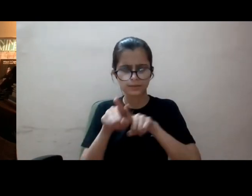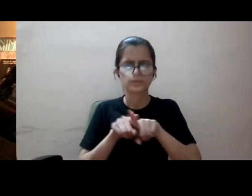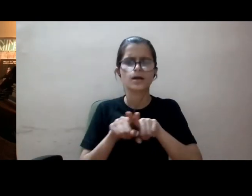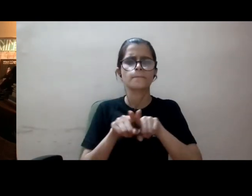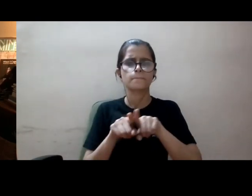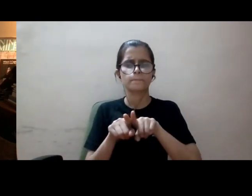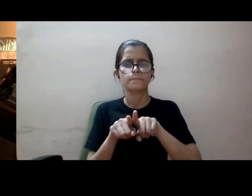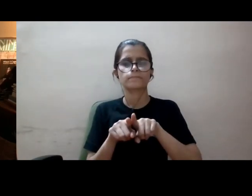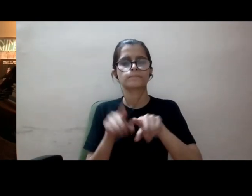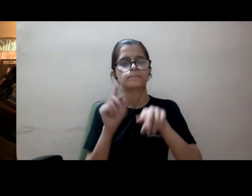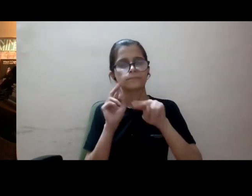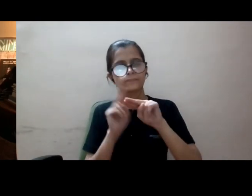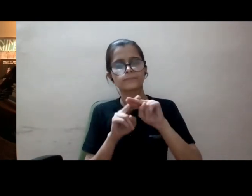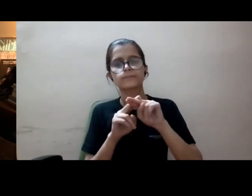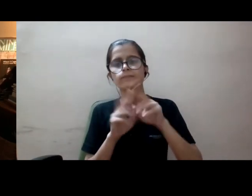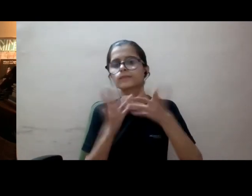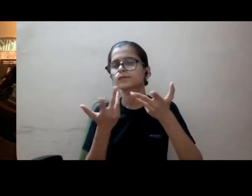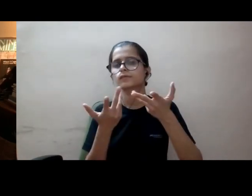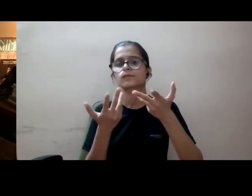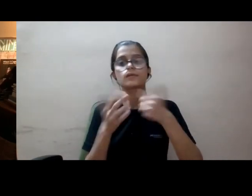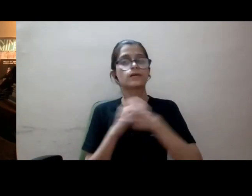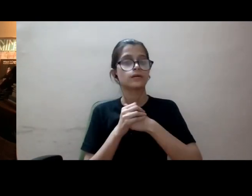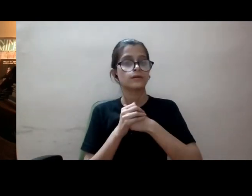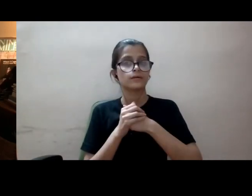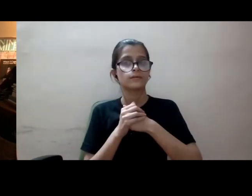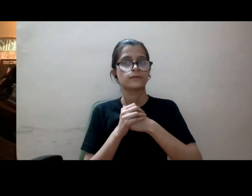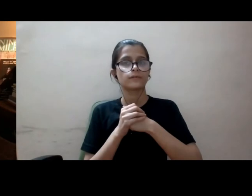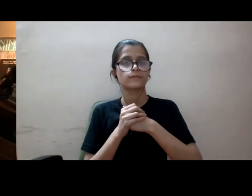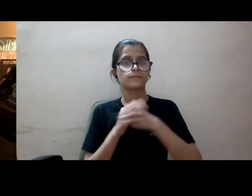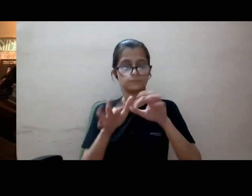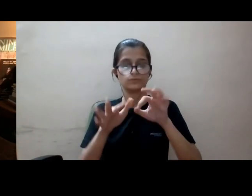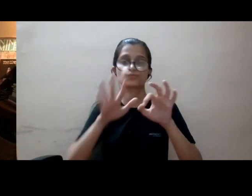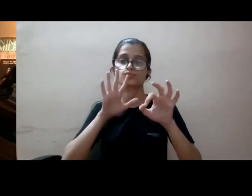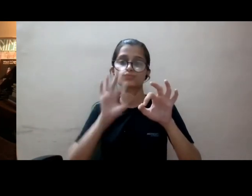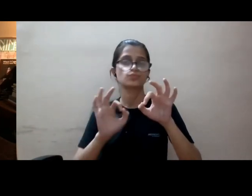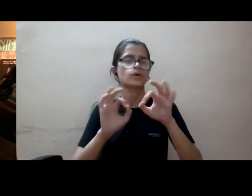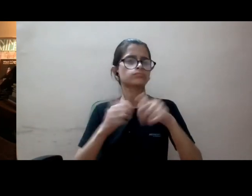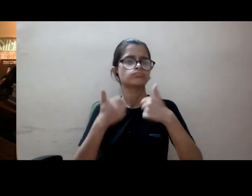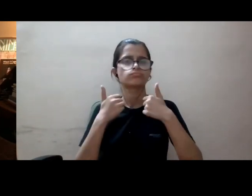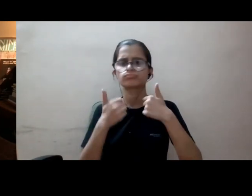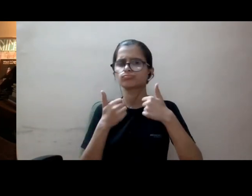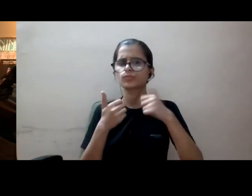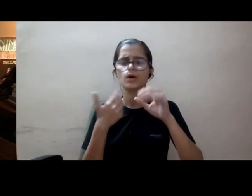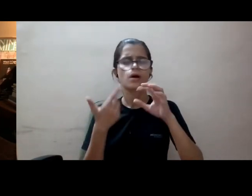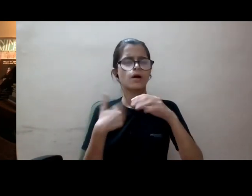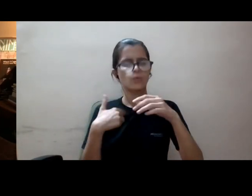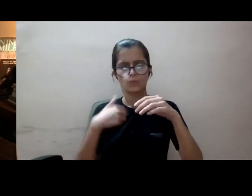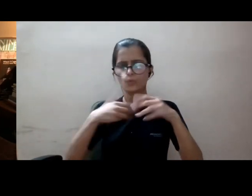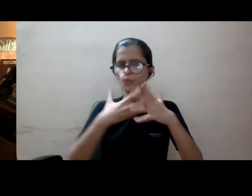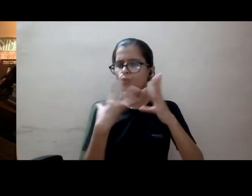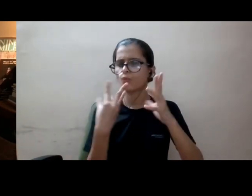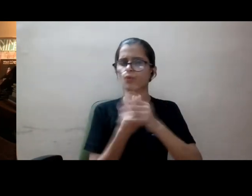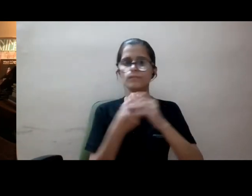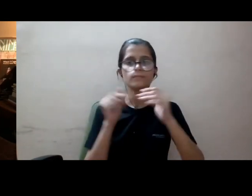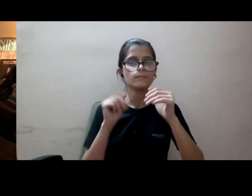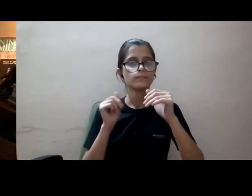That it's narrative prosthesis and it's a crappy book. We need, as disabled